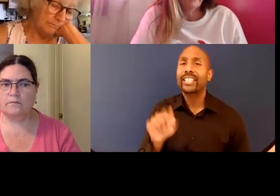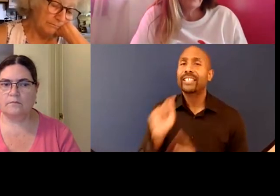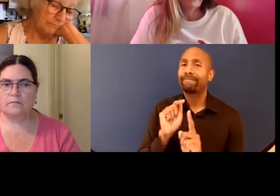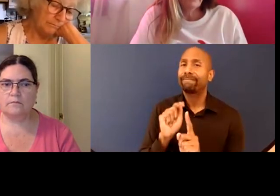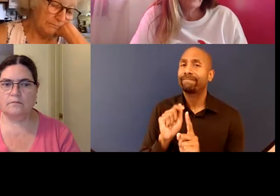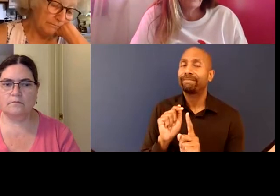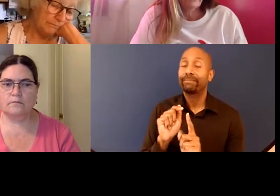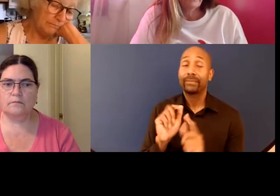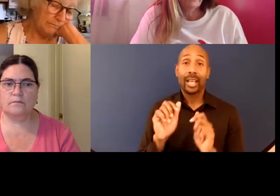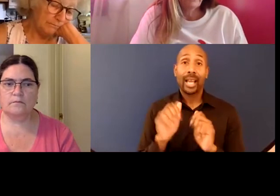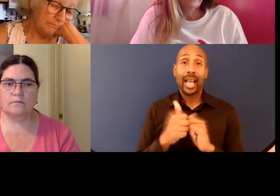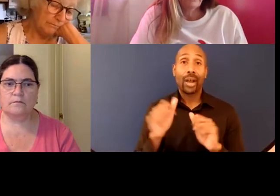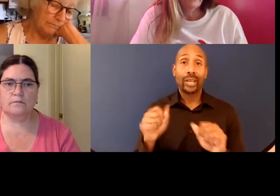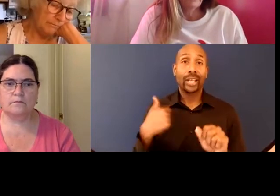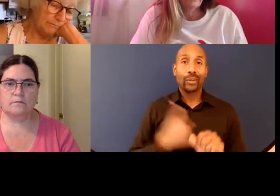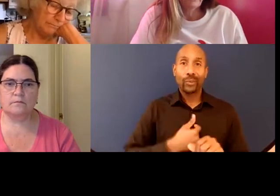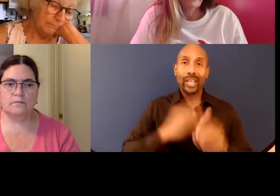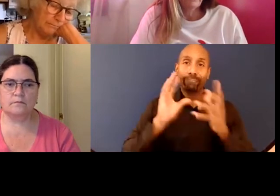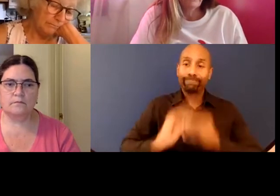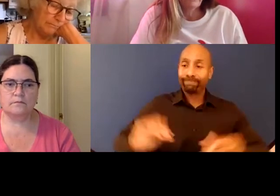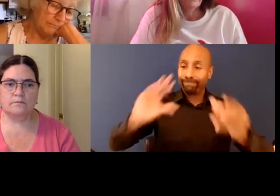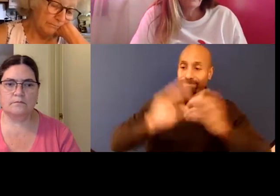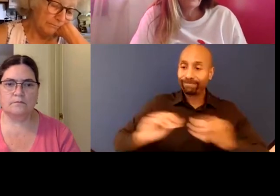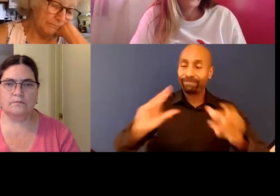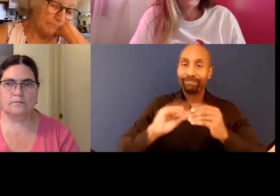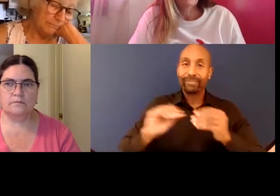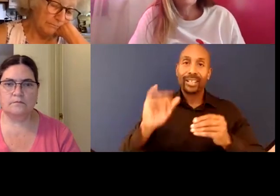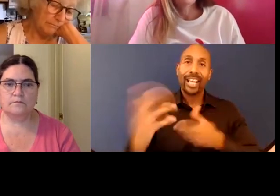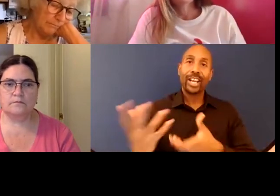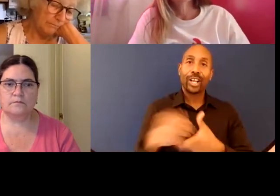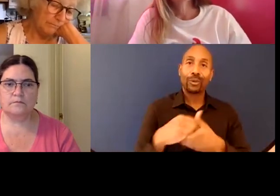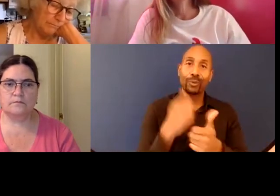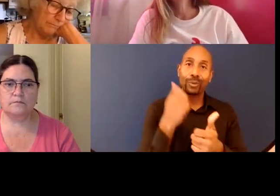that everyone can be participants in?